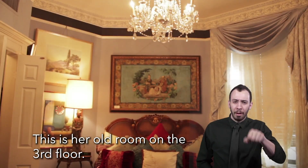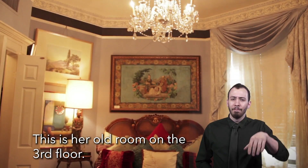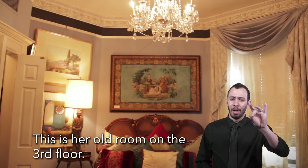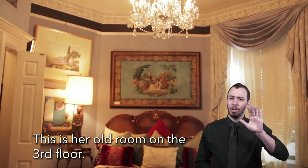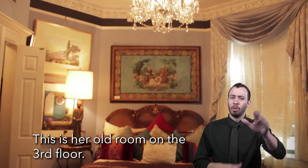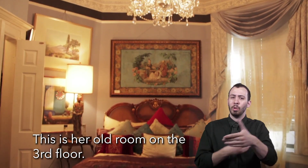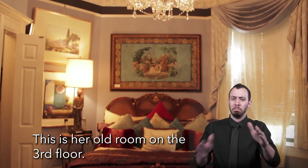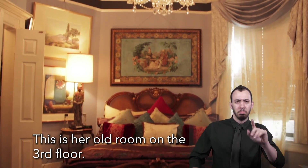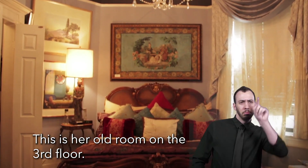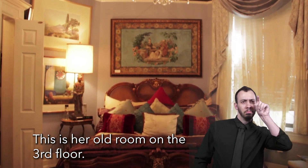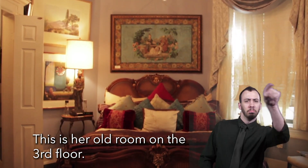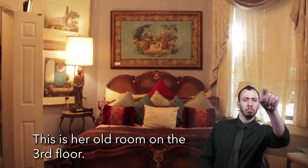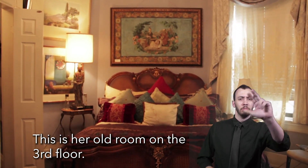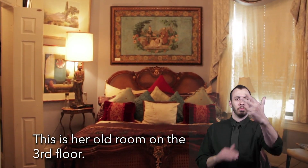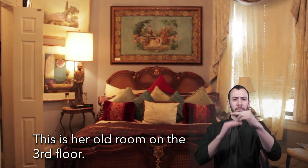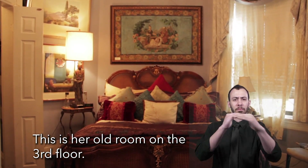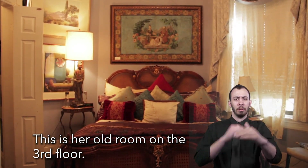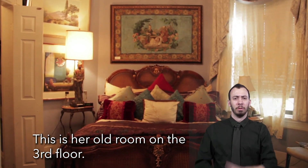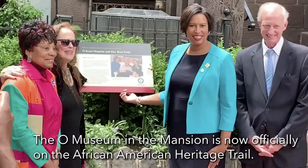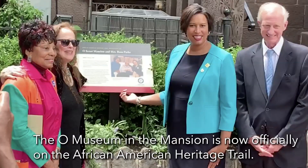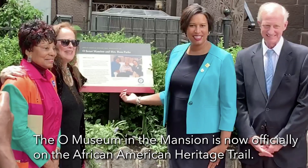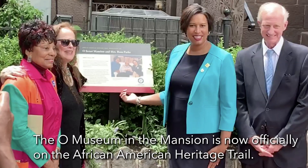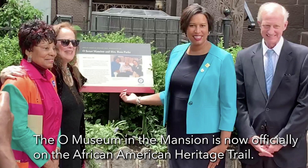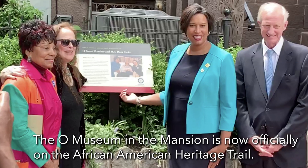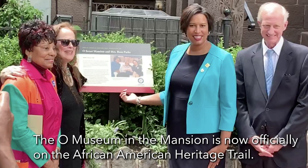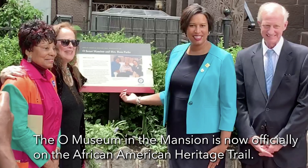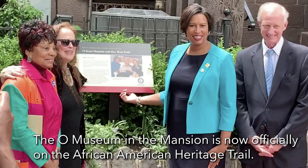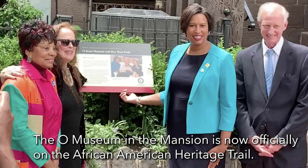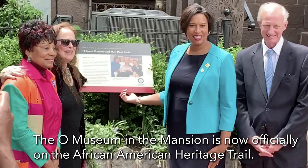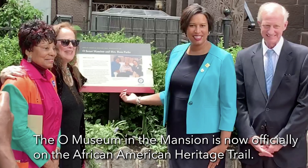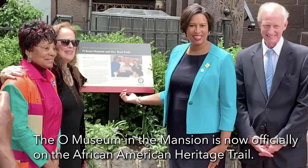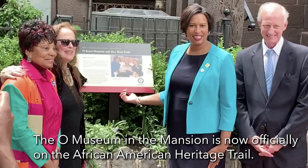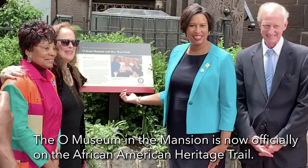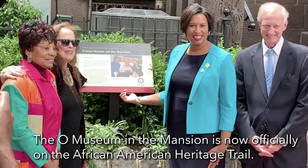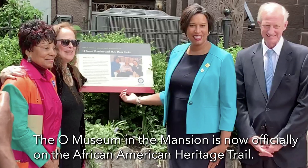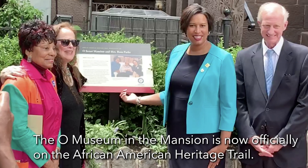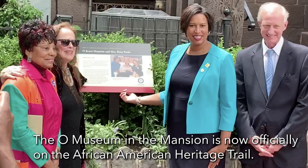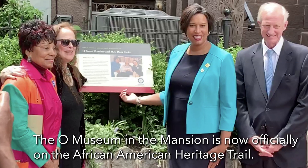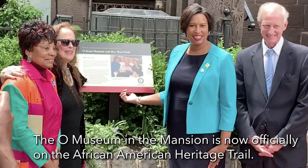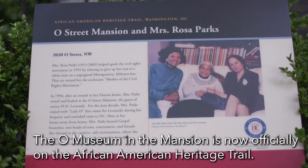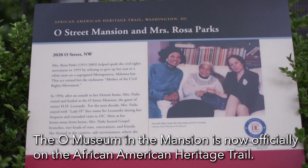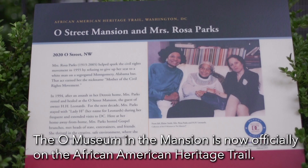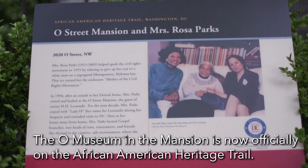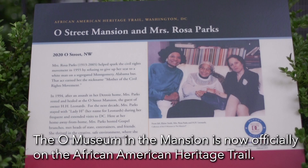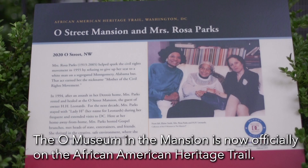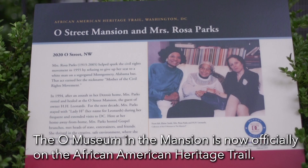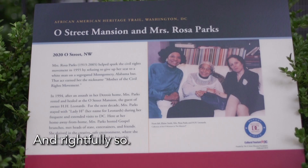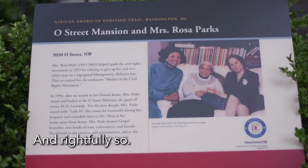This is her old room on the 3rd floor. The O Museum in the mansion is now officially on the African American Heritage Trail, and